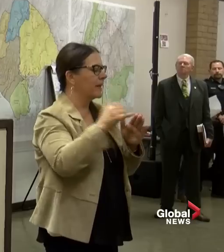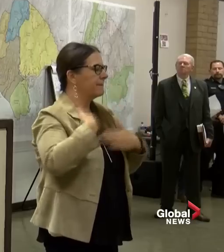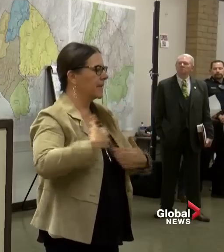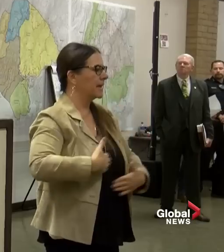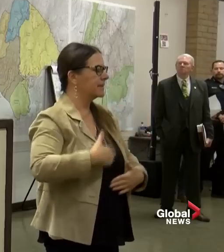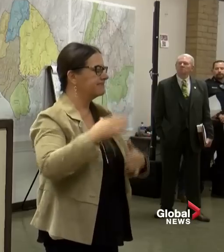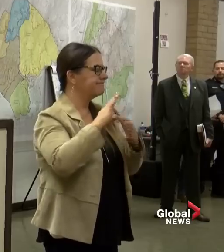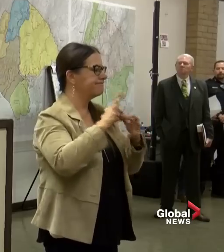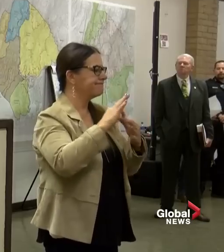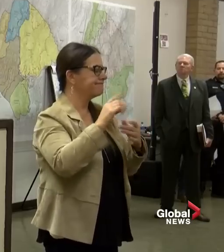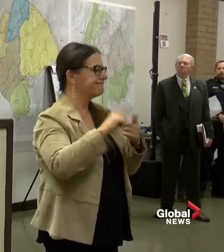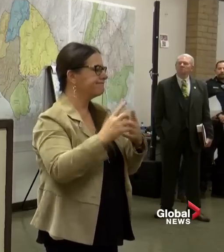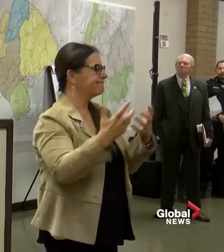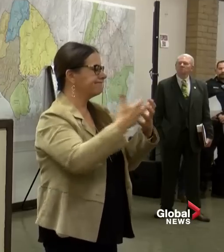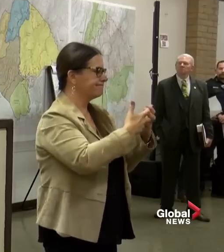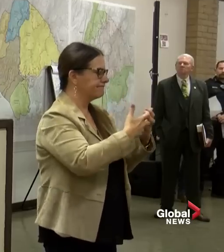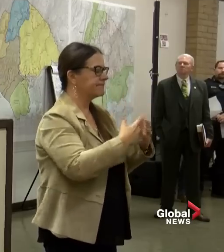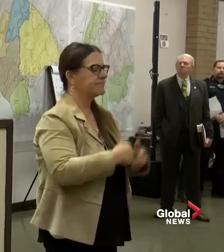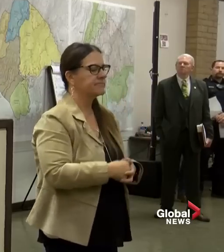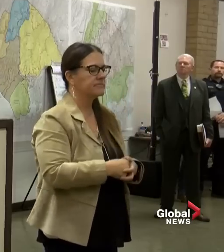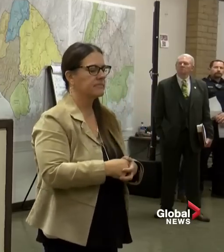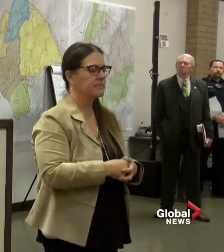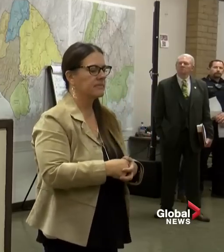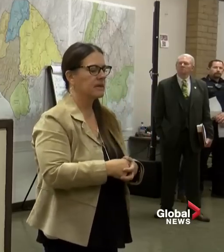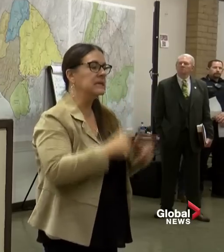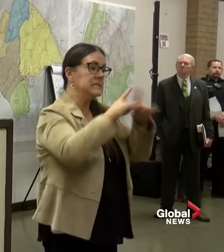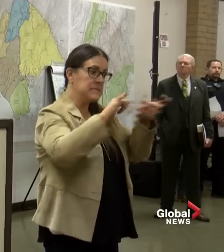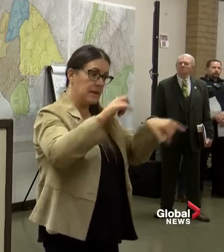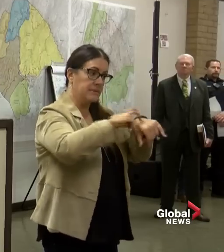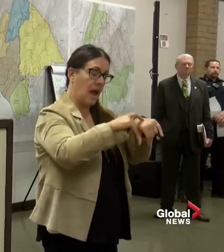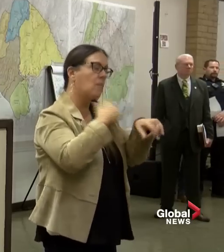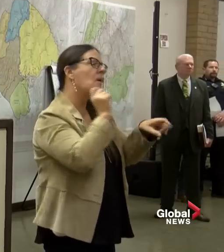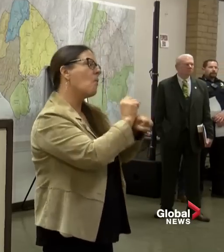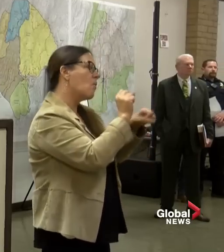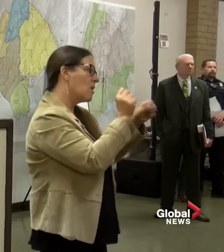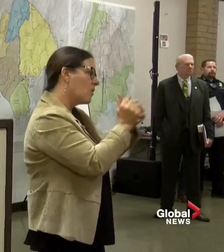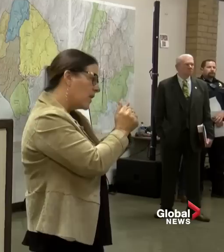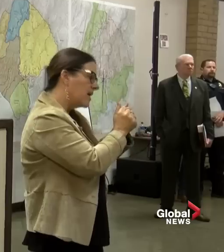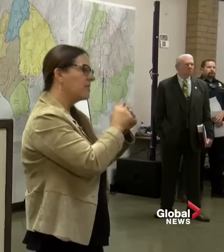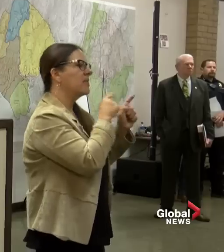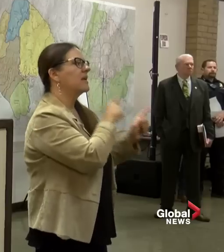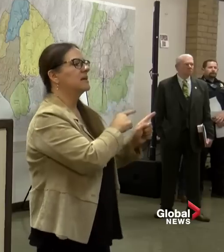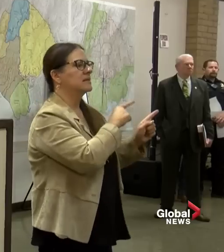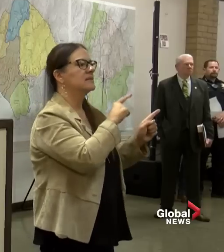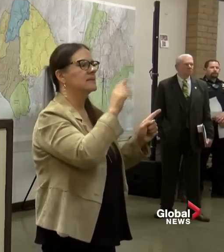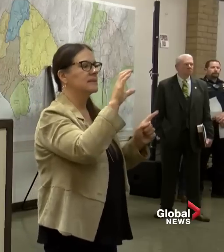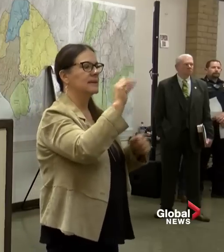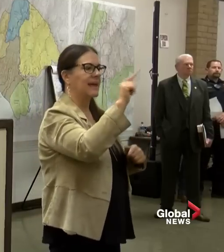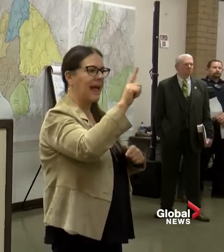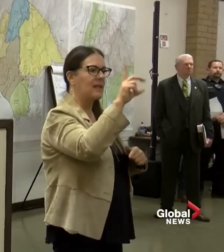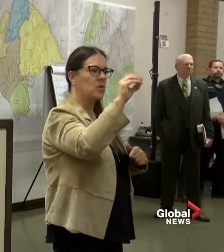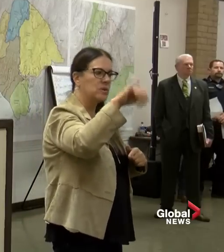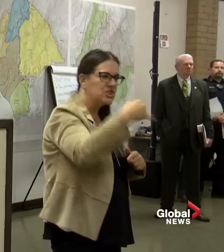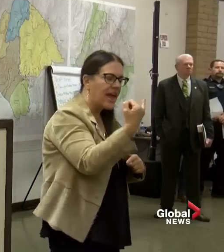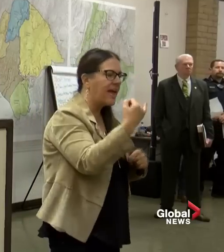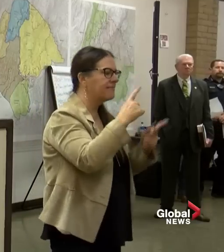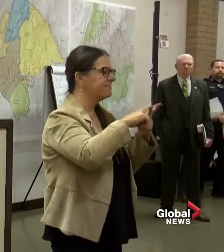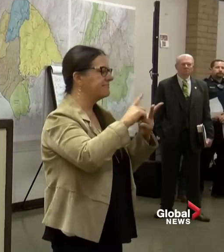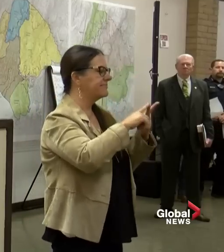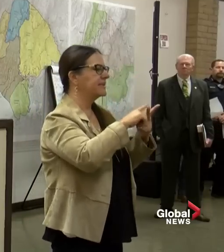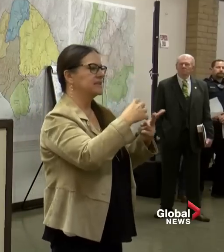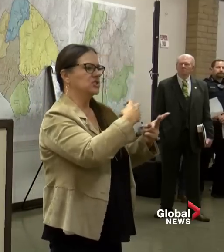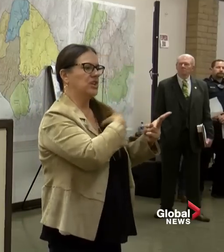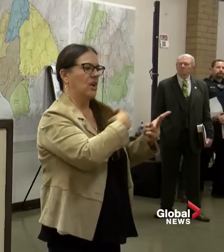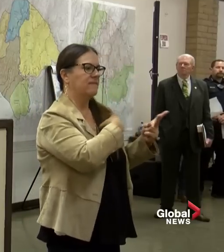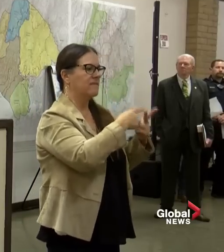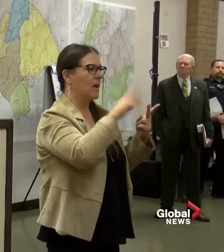At the same time, we've been working very closely with Butte County Sheriff's deputies and with Cal DOJ to take reference samples from